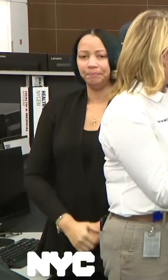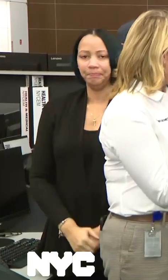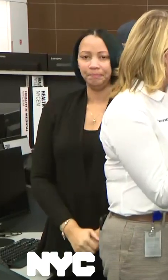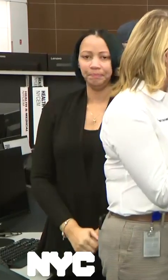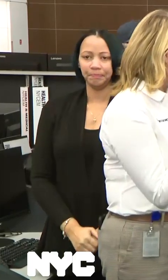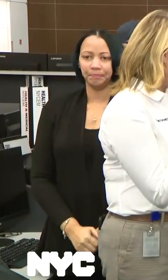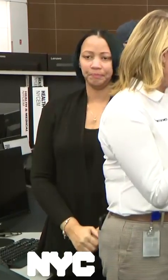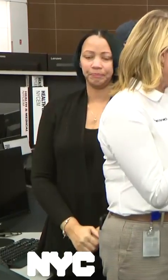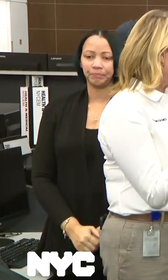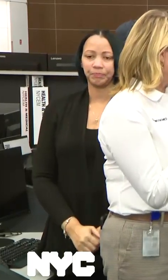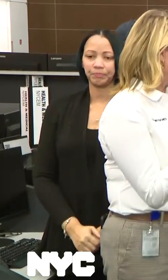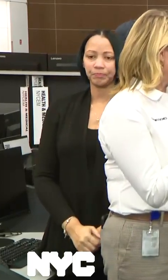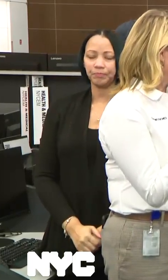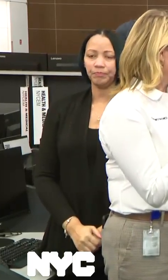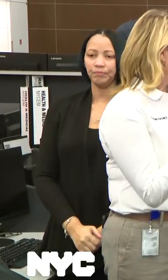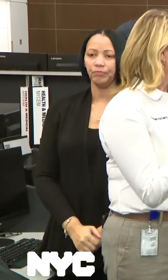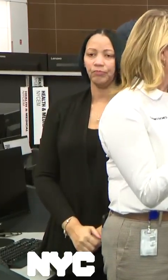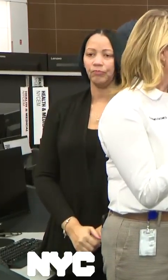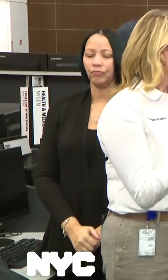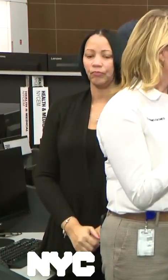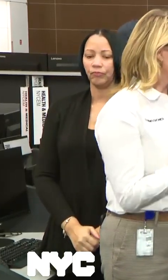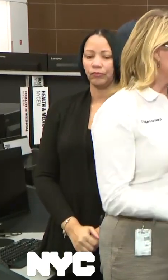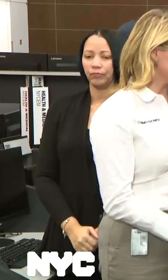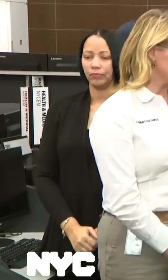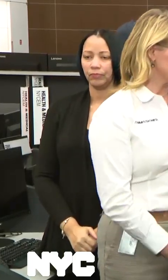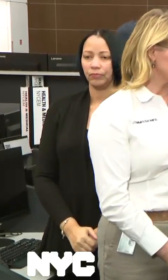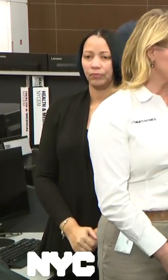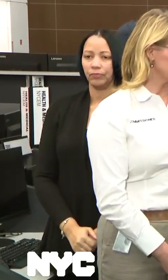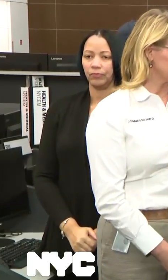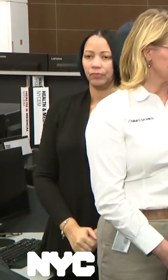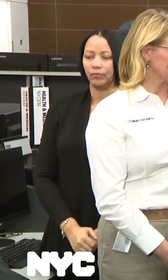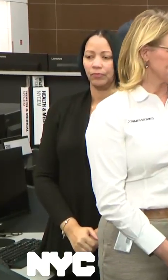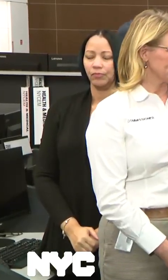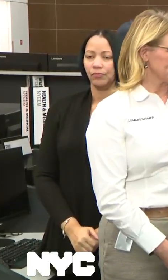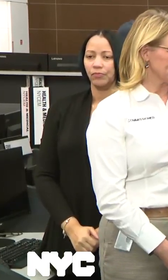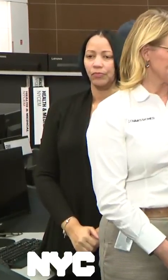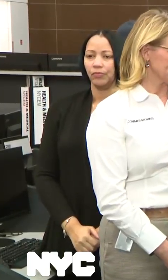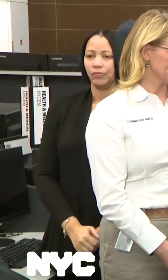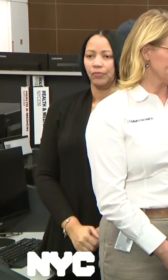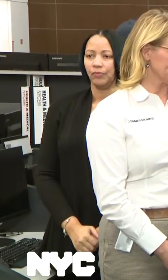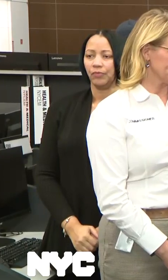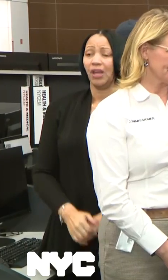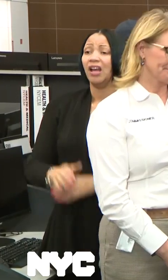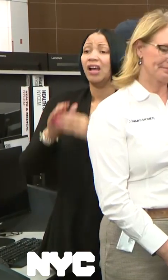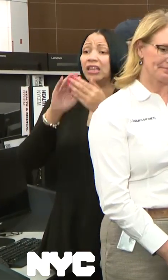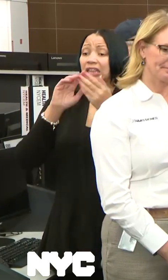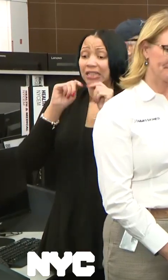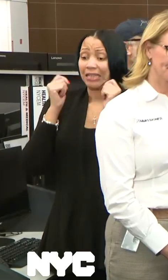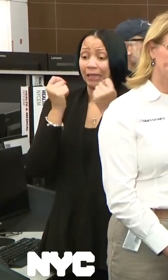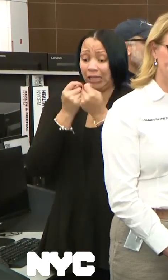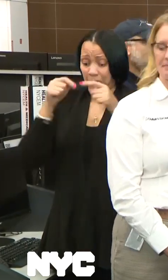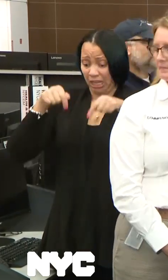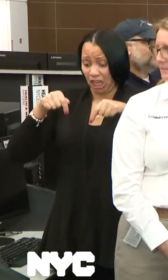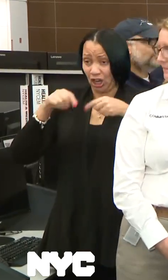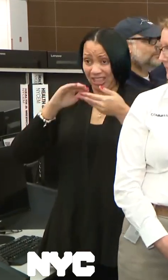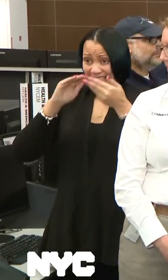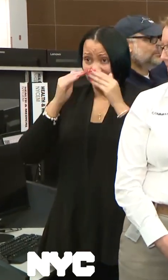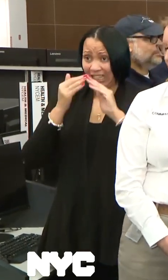And the city, the team of the city has been leading this